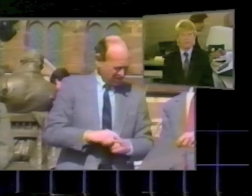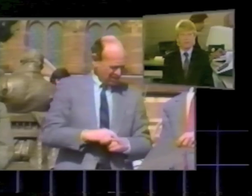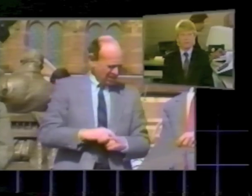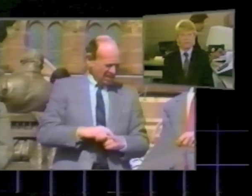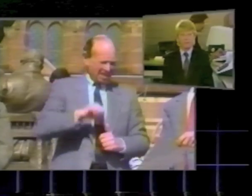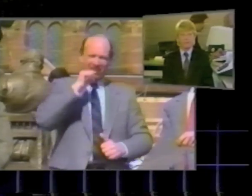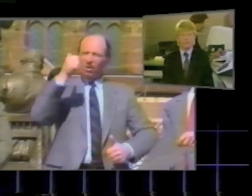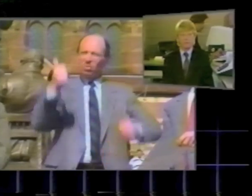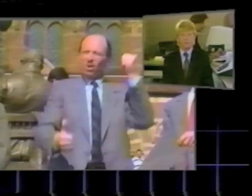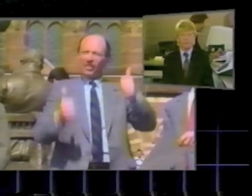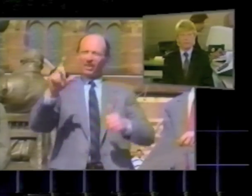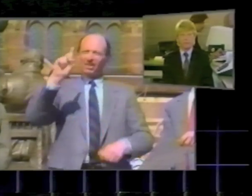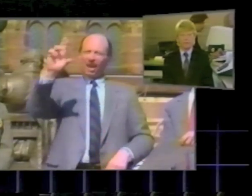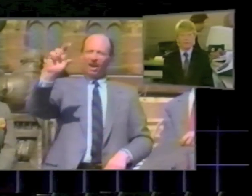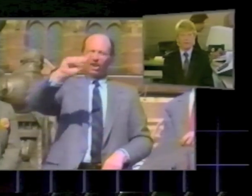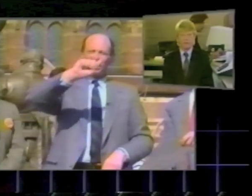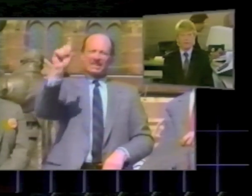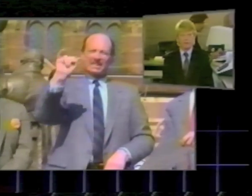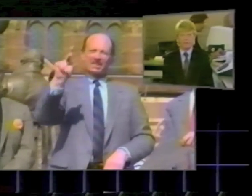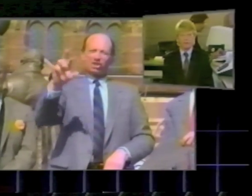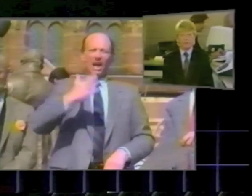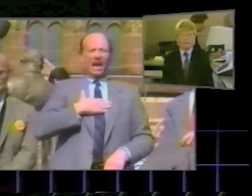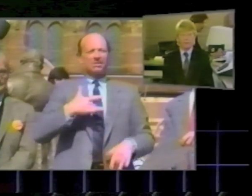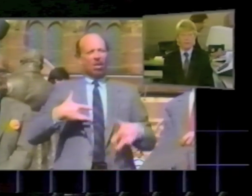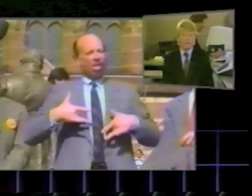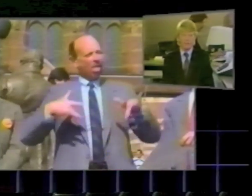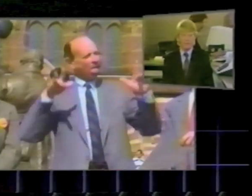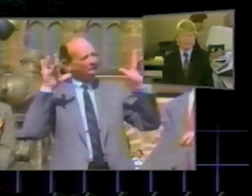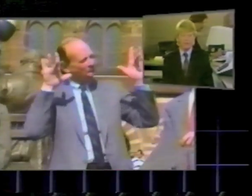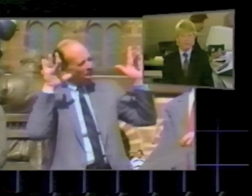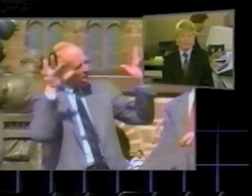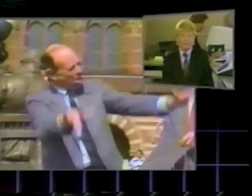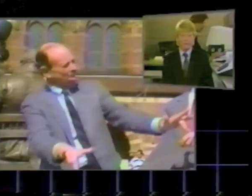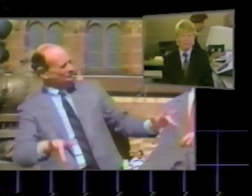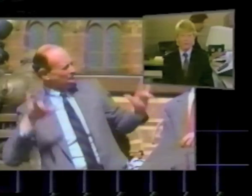Dr. Zinser cannot sign.